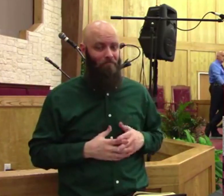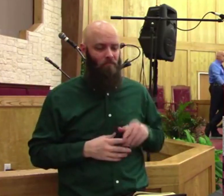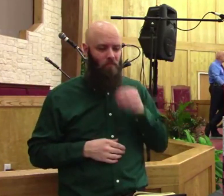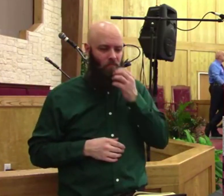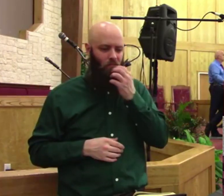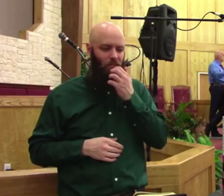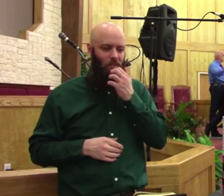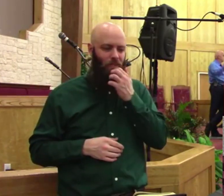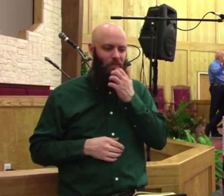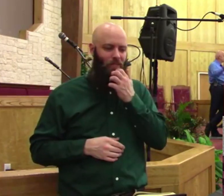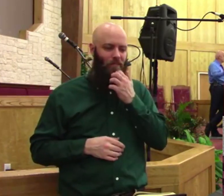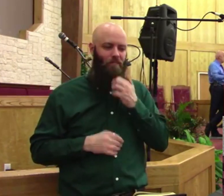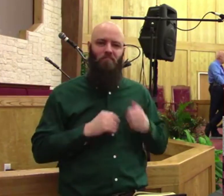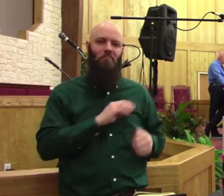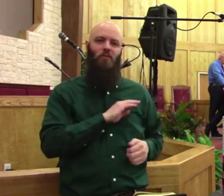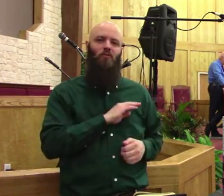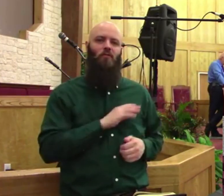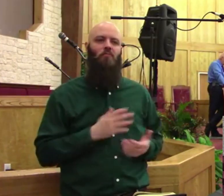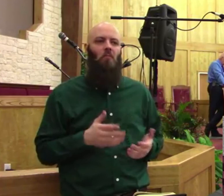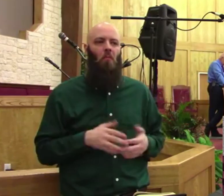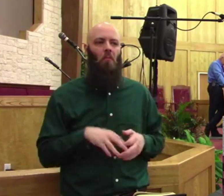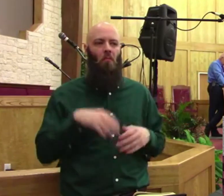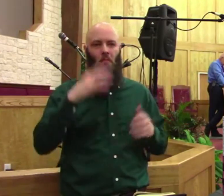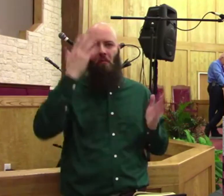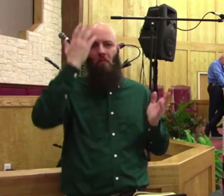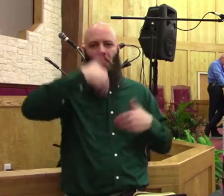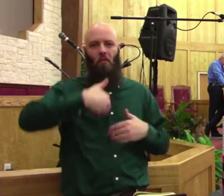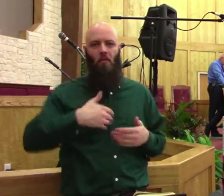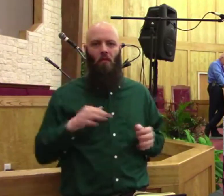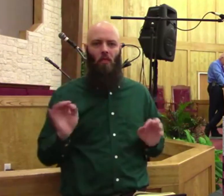Belshazzar is just oblivious to that.